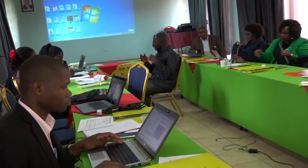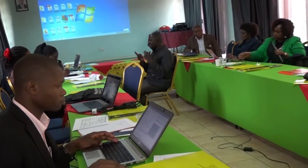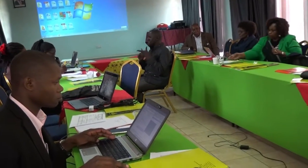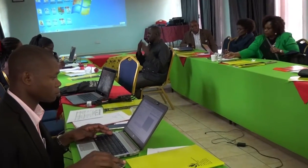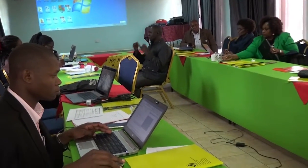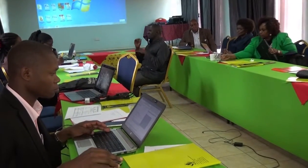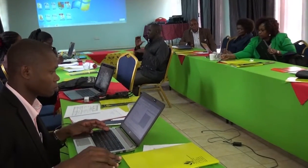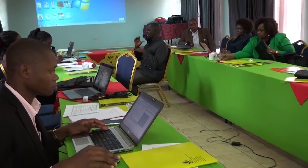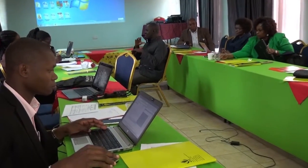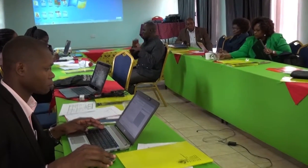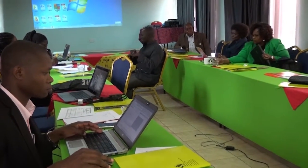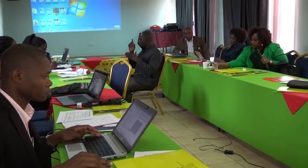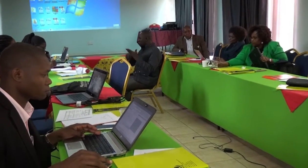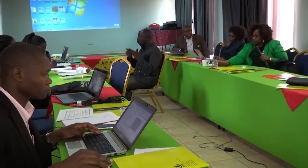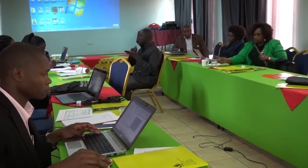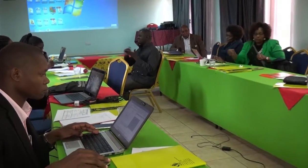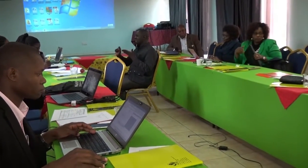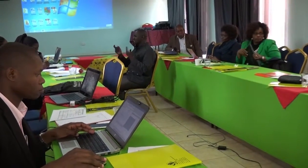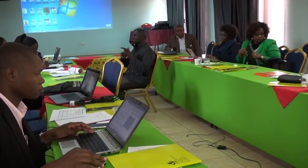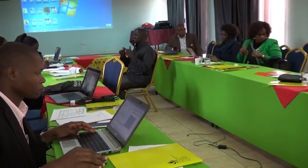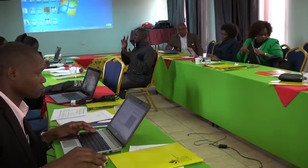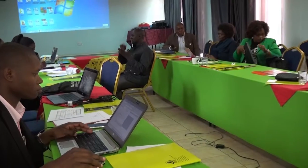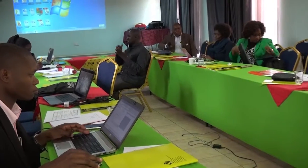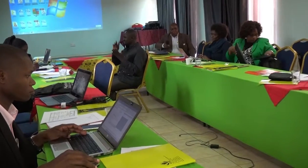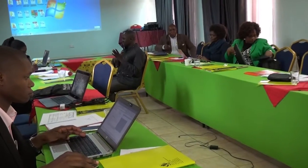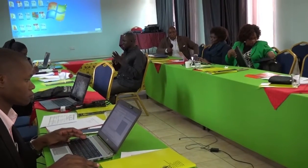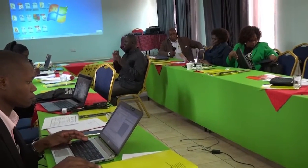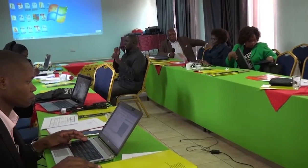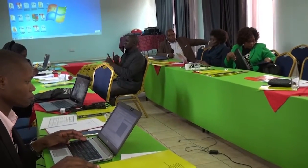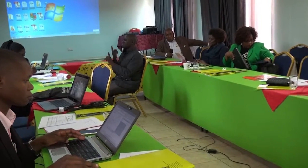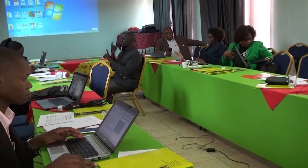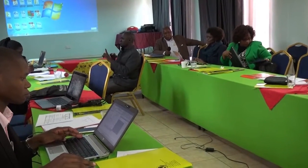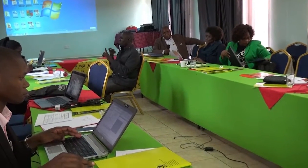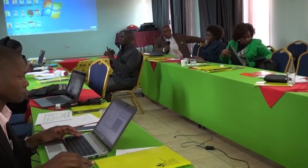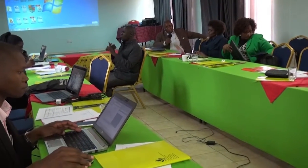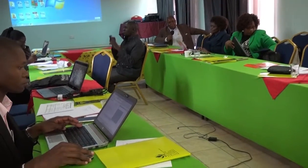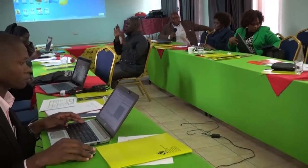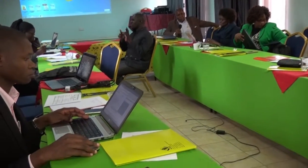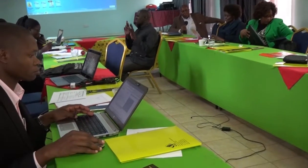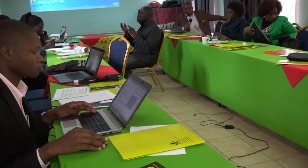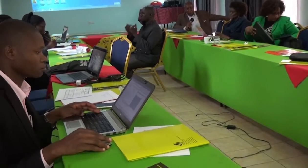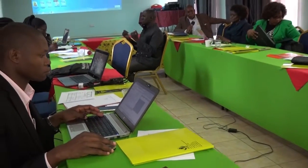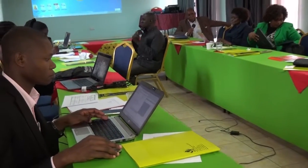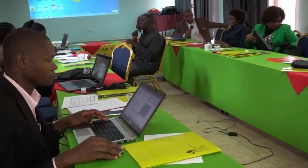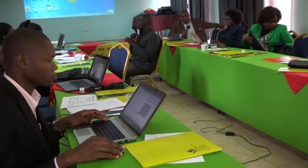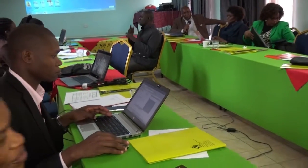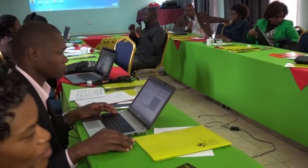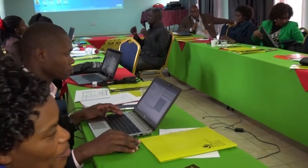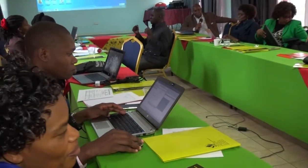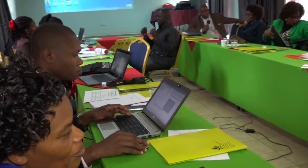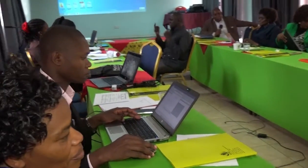get to writing, and then reading. Unlike us, who do almost the opposite.